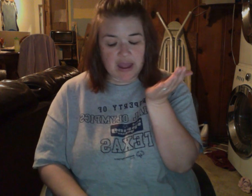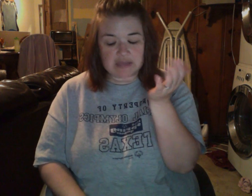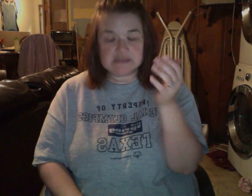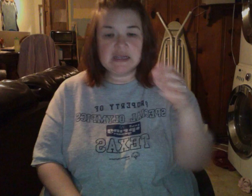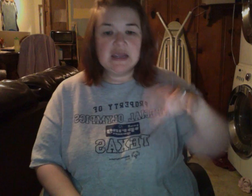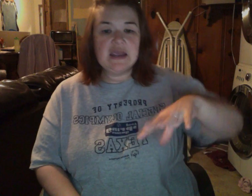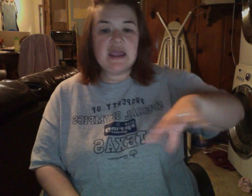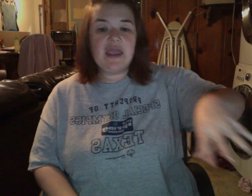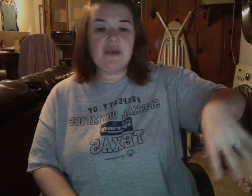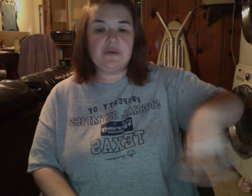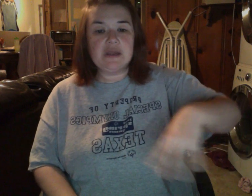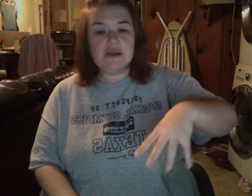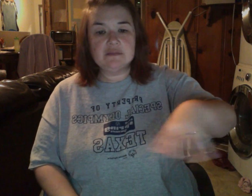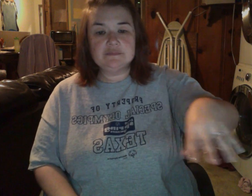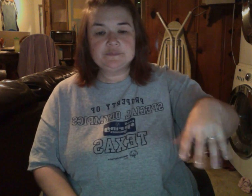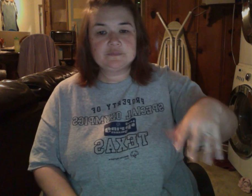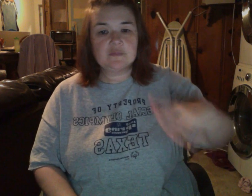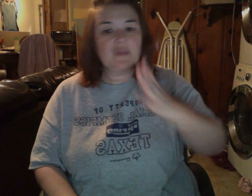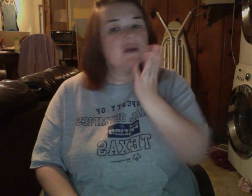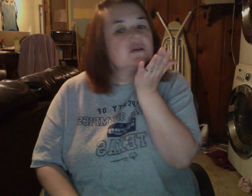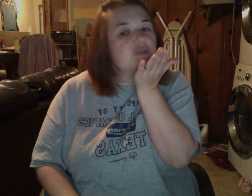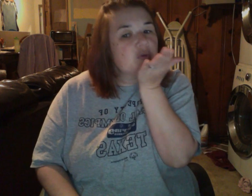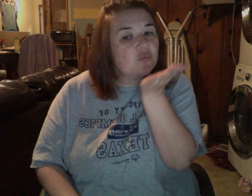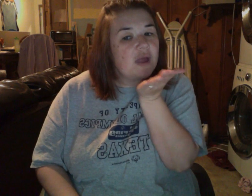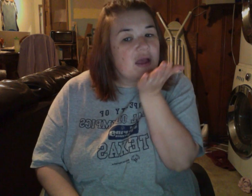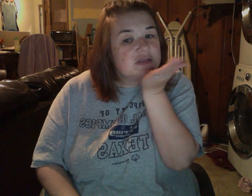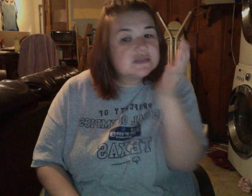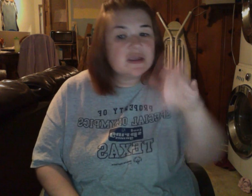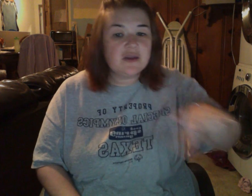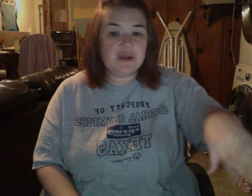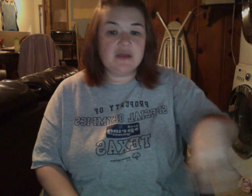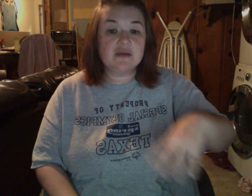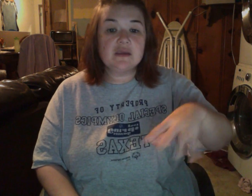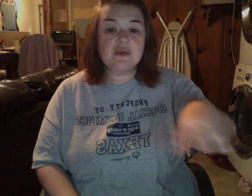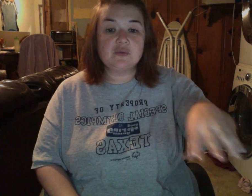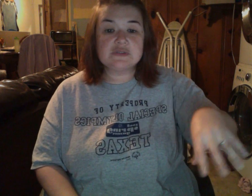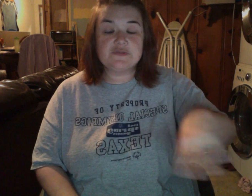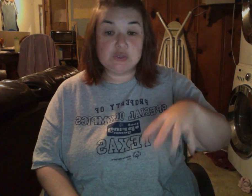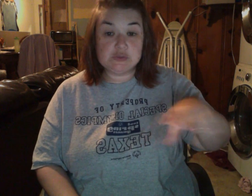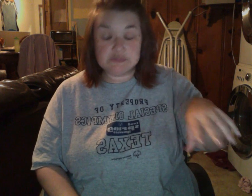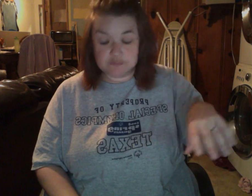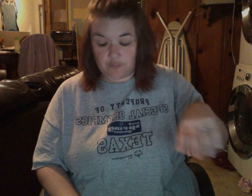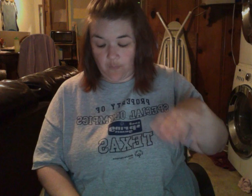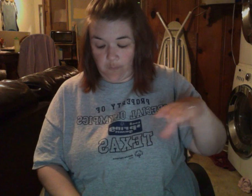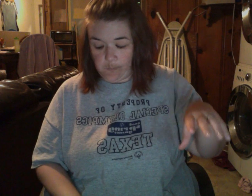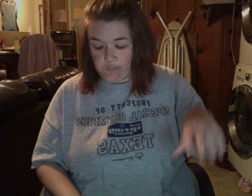grass. Area. So grass area equals field.